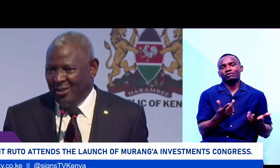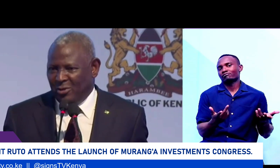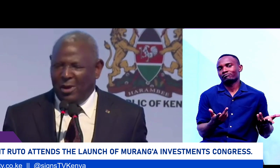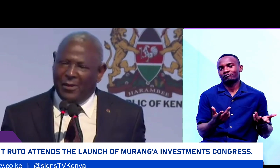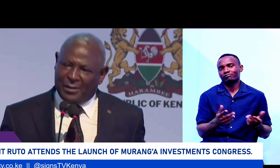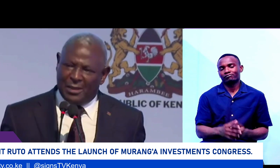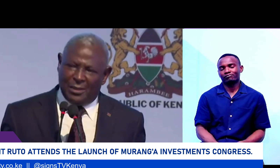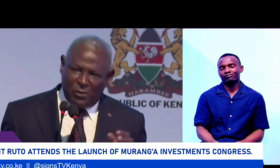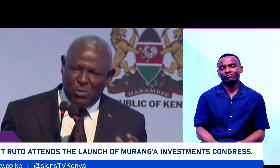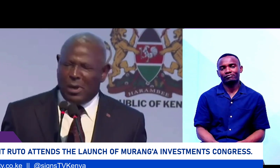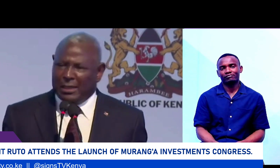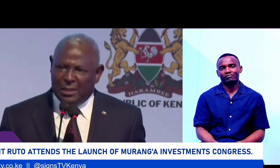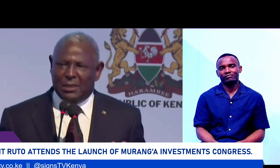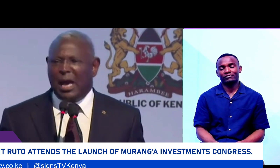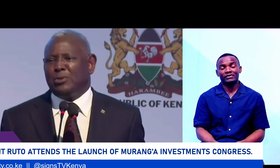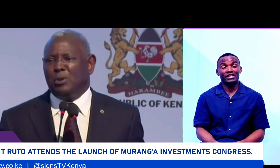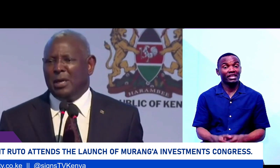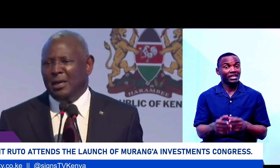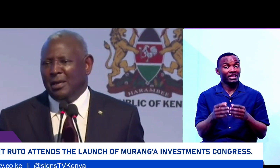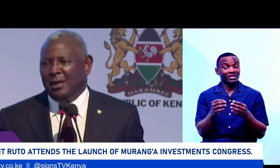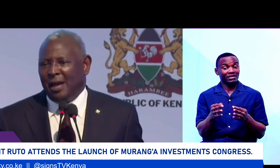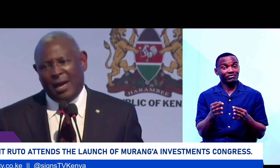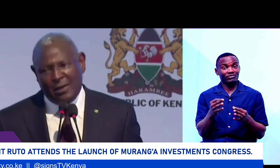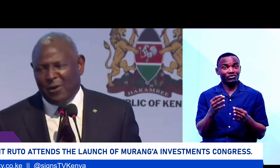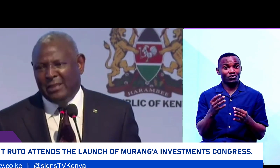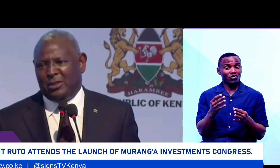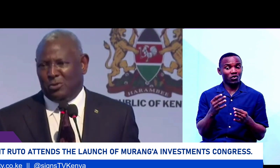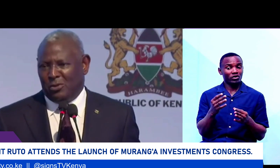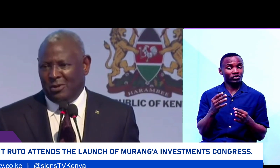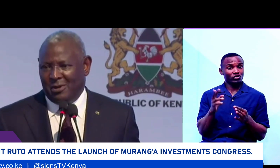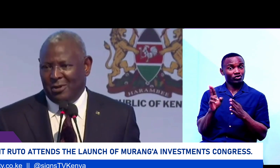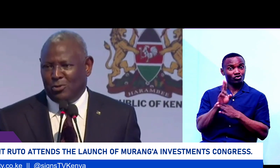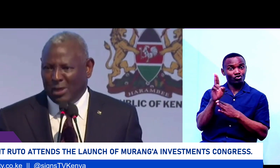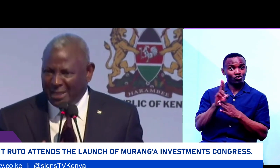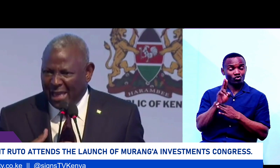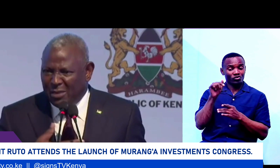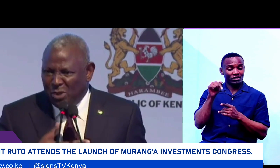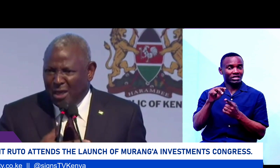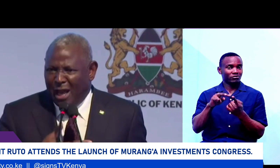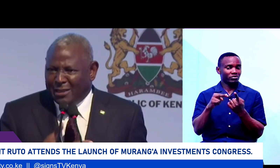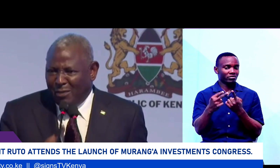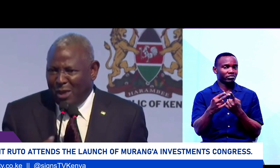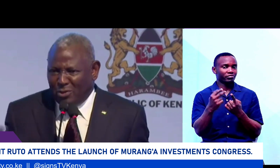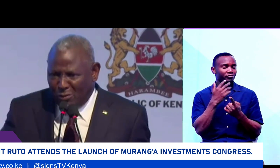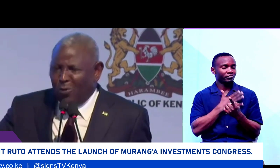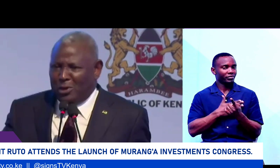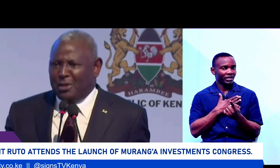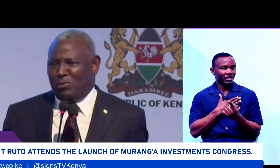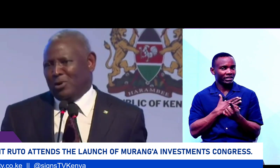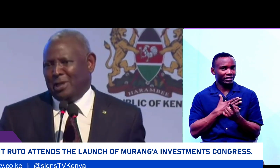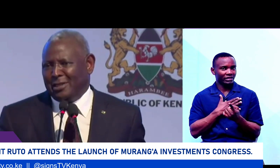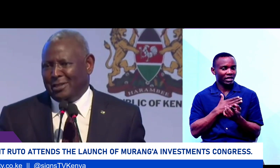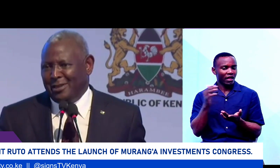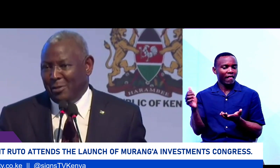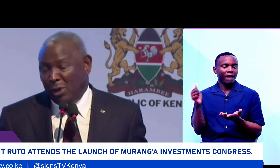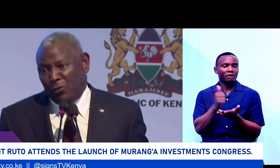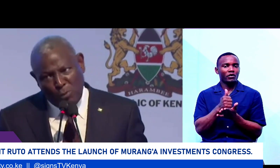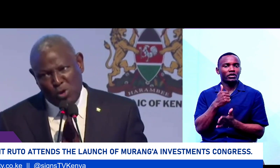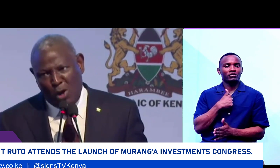Your Excellency, if we look at it that way, I invite you to assign me as a person for this project, but from your